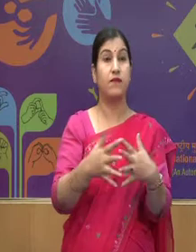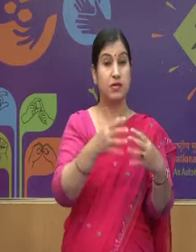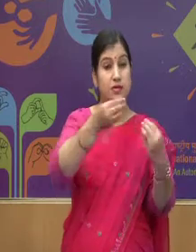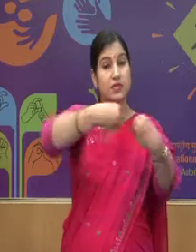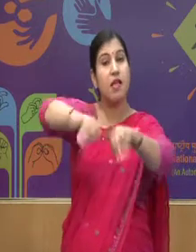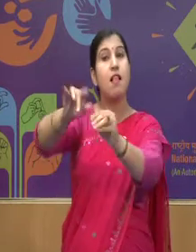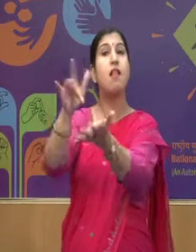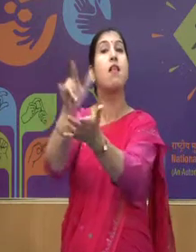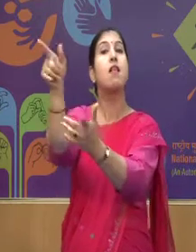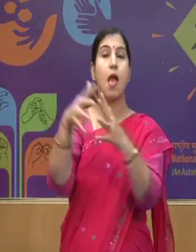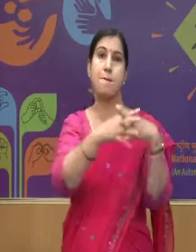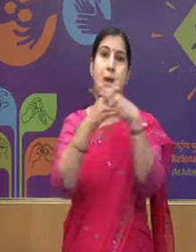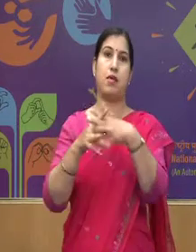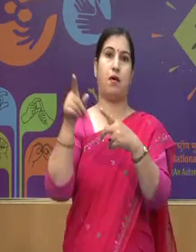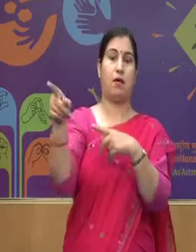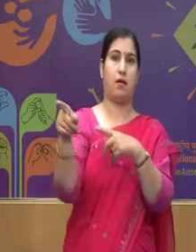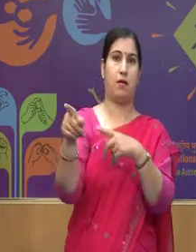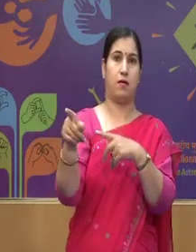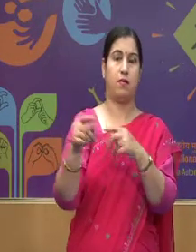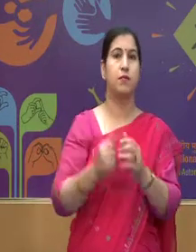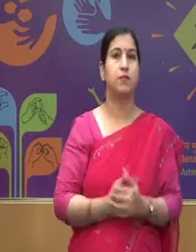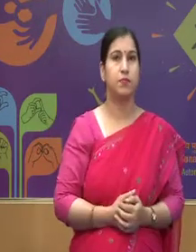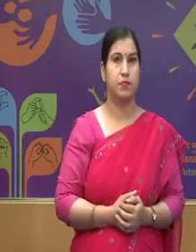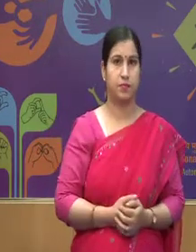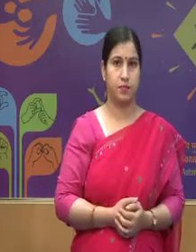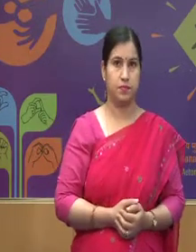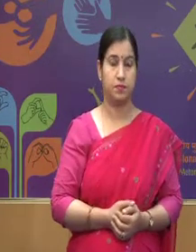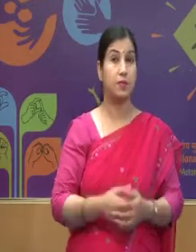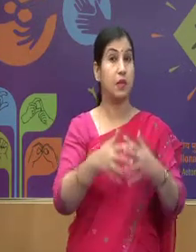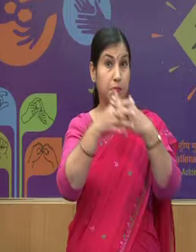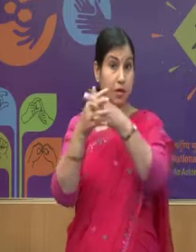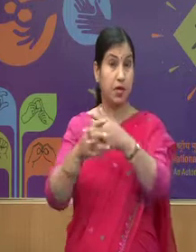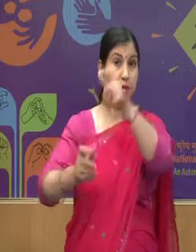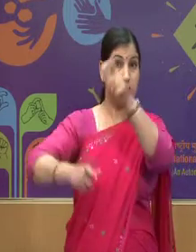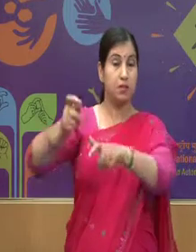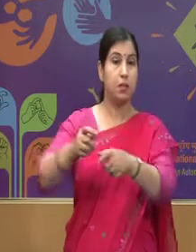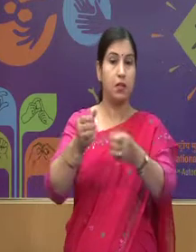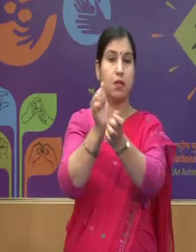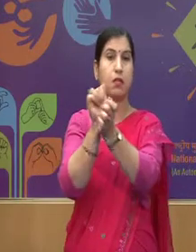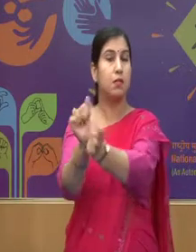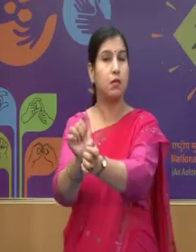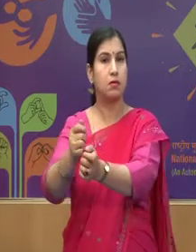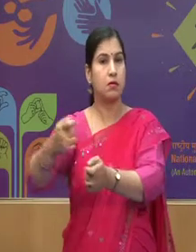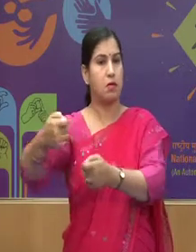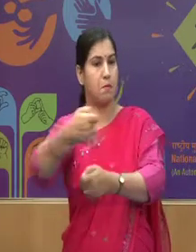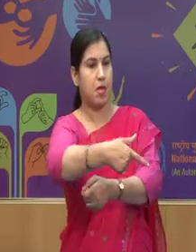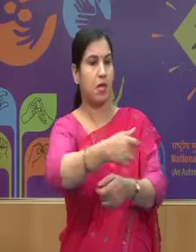plantations in America. You must be shocked to know that